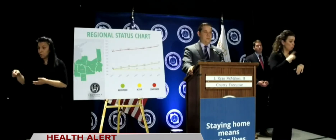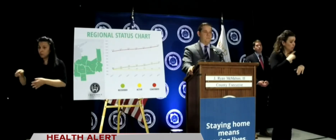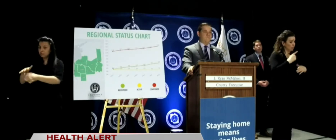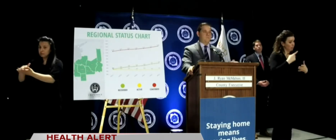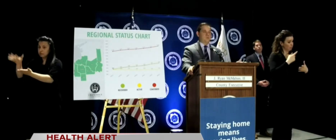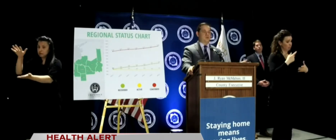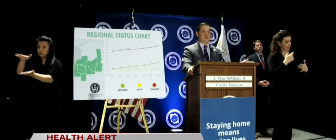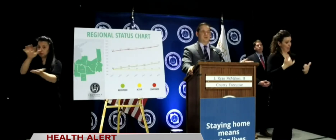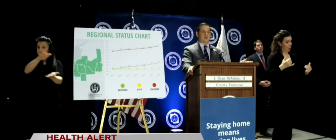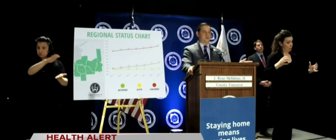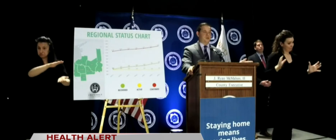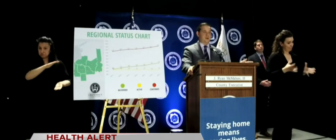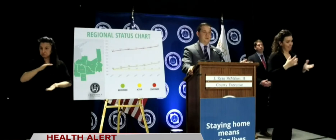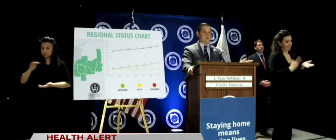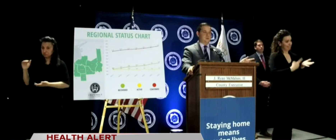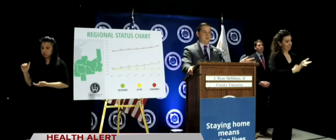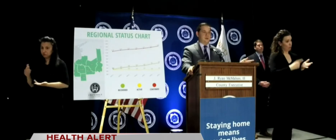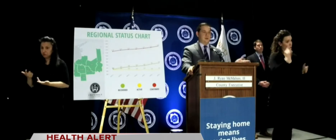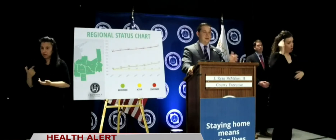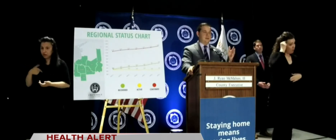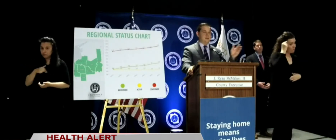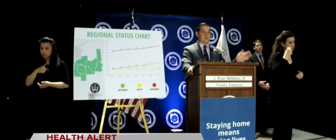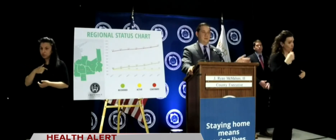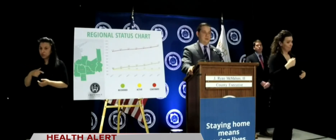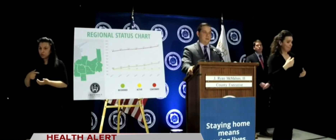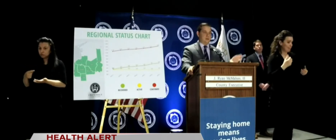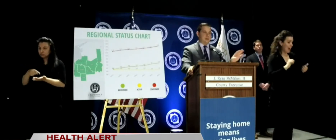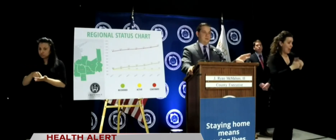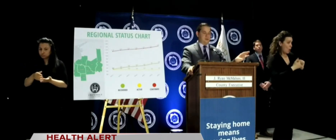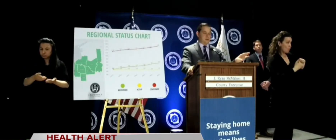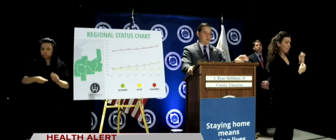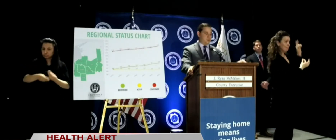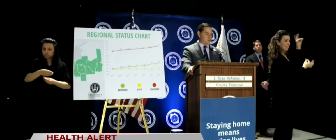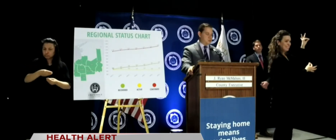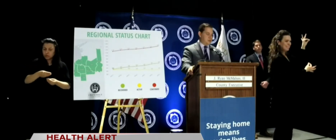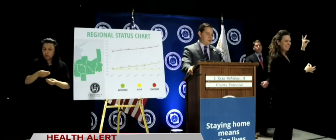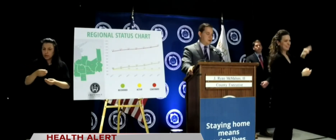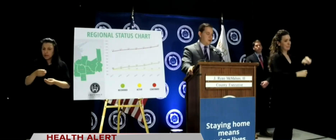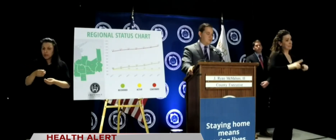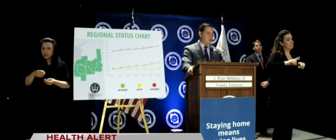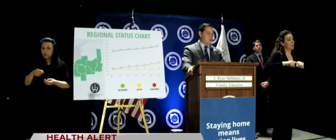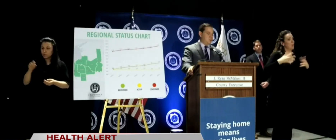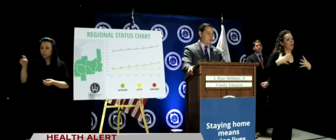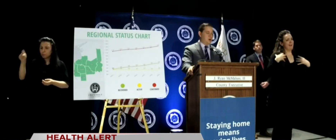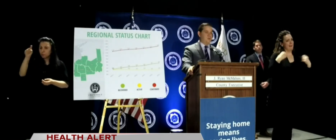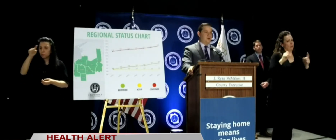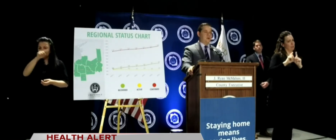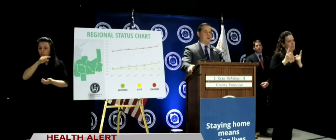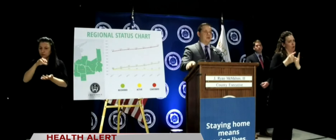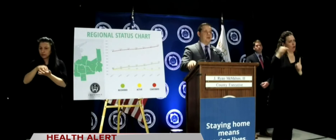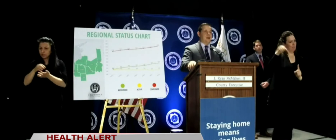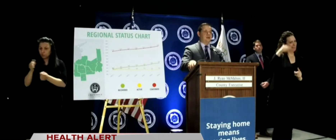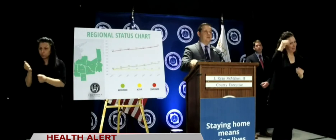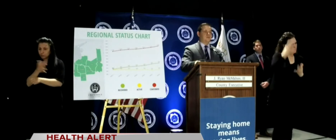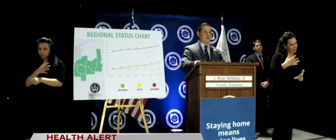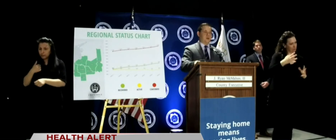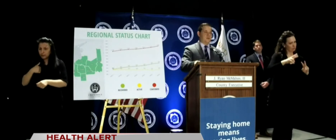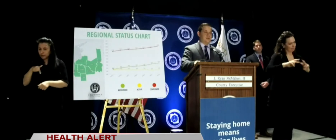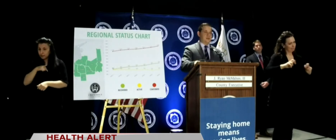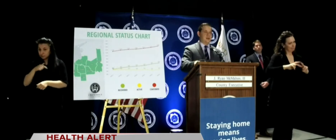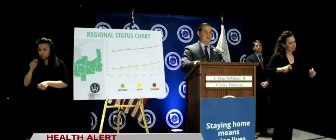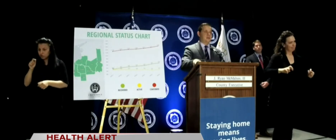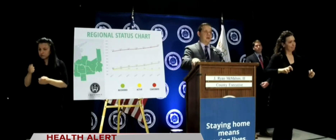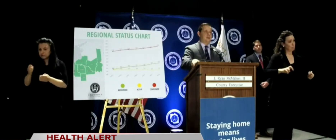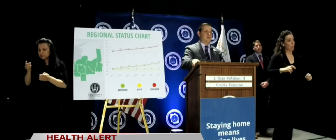together. The triggers are the triggers, the triggers will set it off. But the governor, anything before the